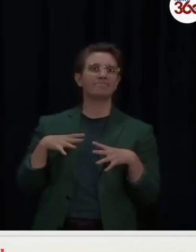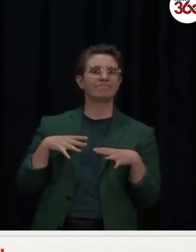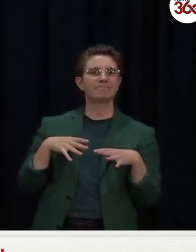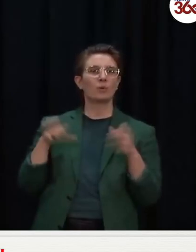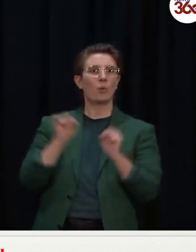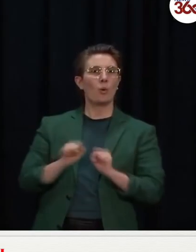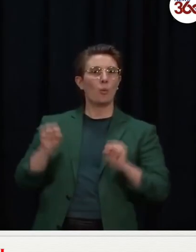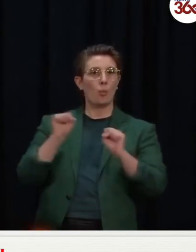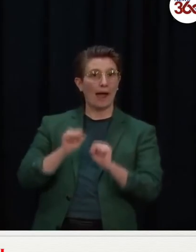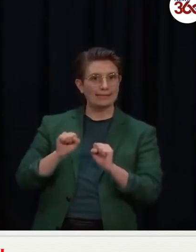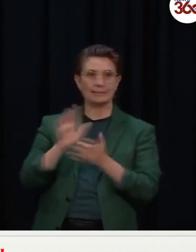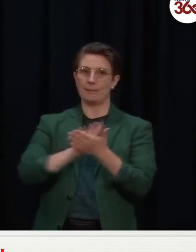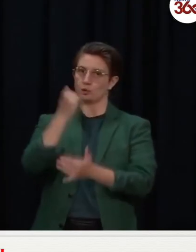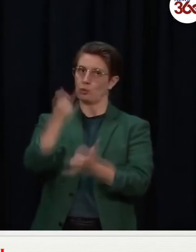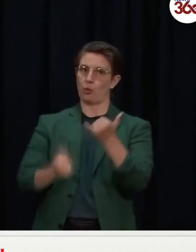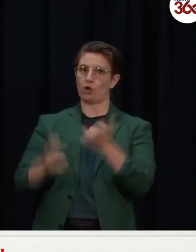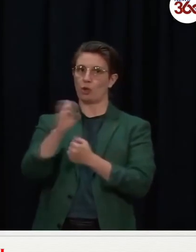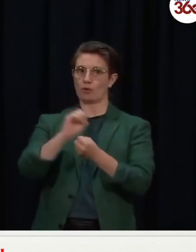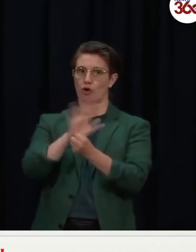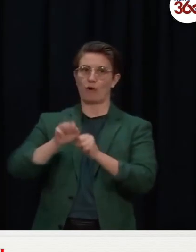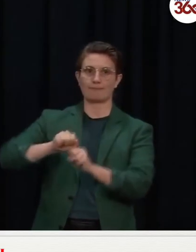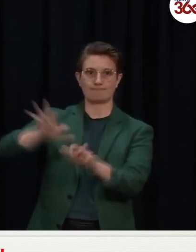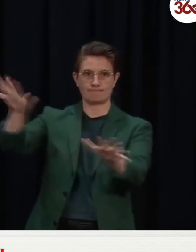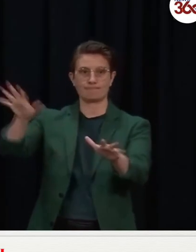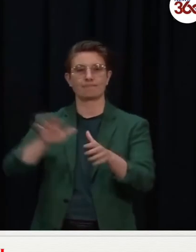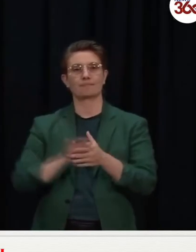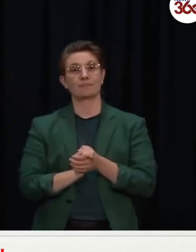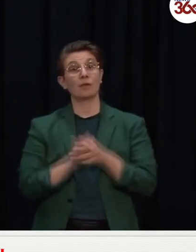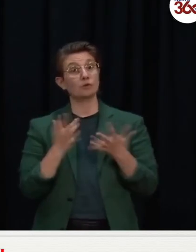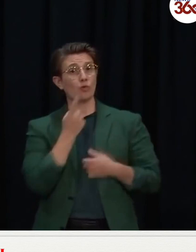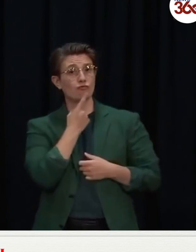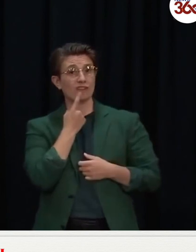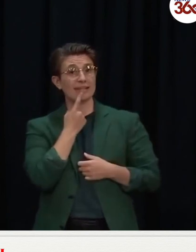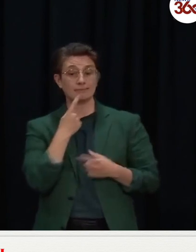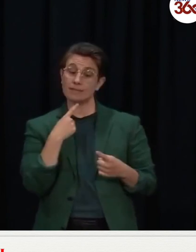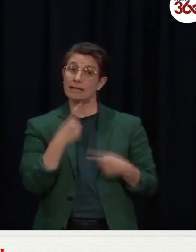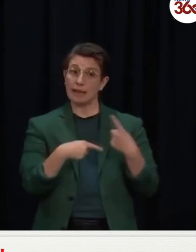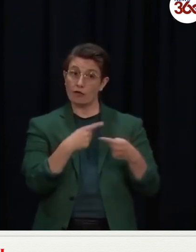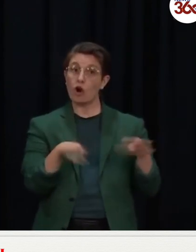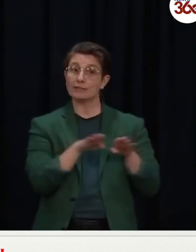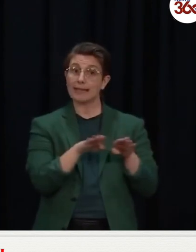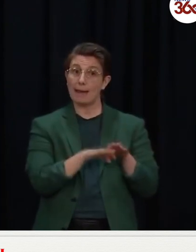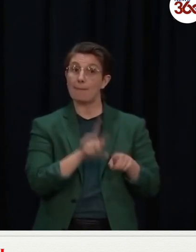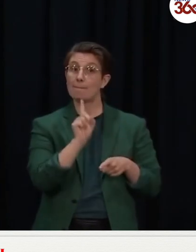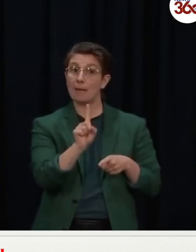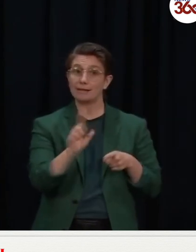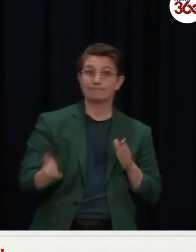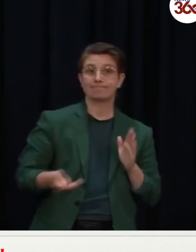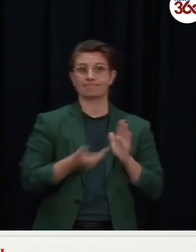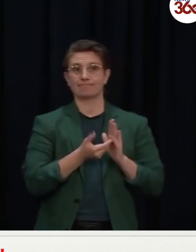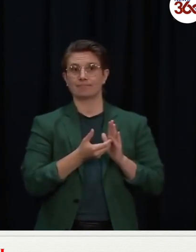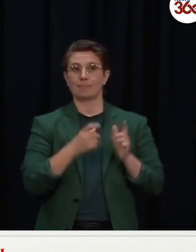So at Red, in many ways, life carries on as per usual, but with more mask wearing and distancing